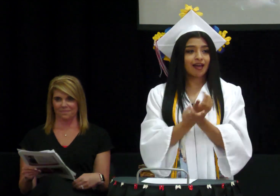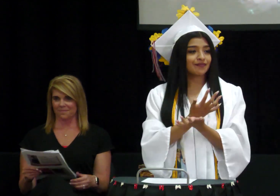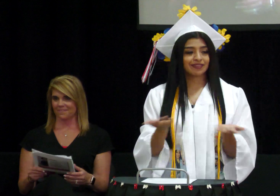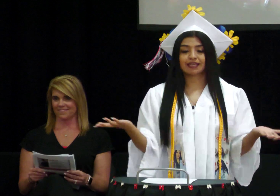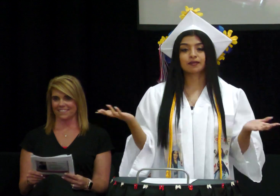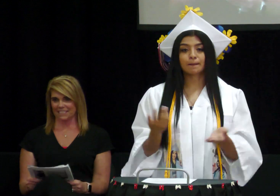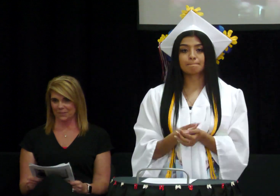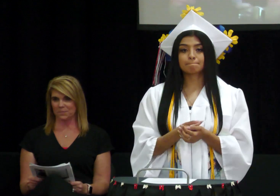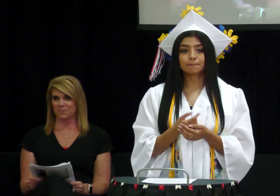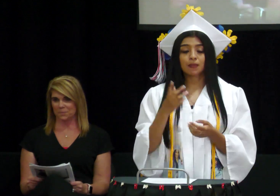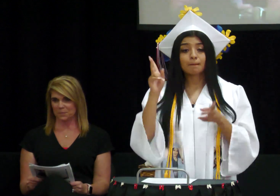mean, life changes.